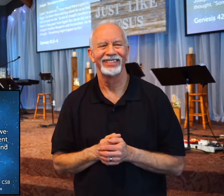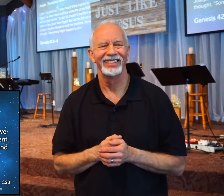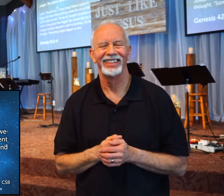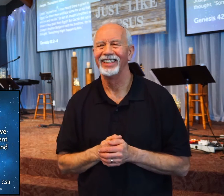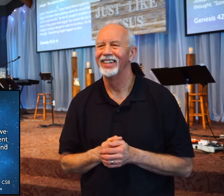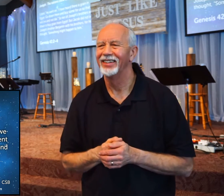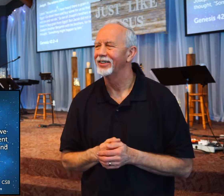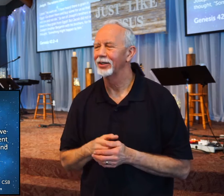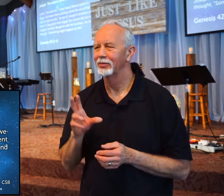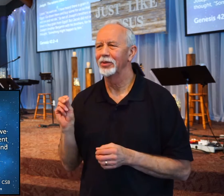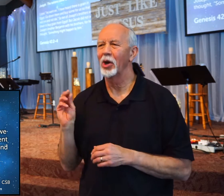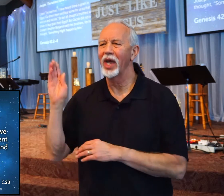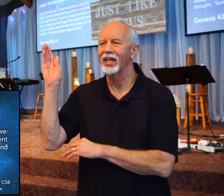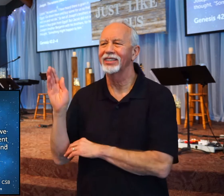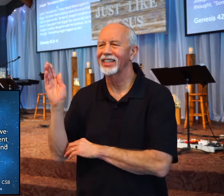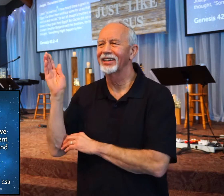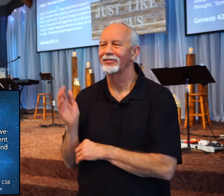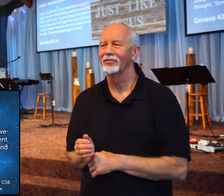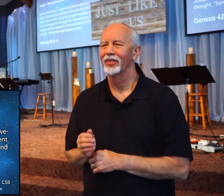See no hands.